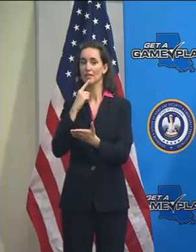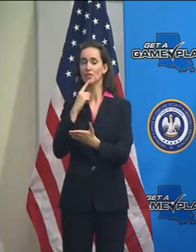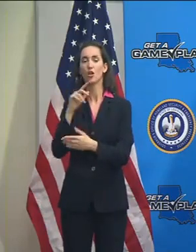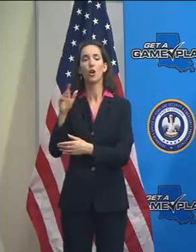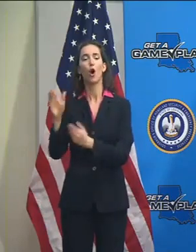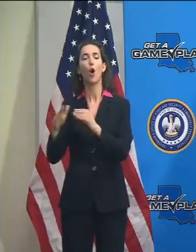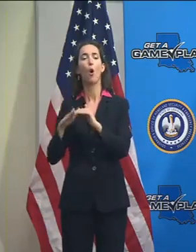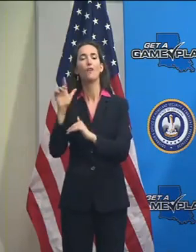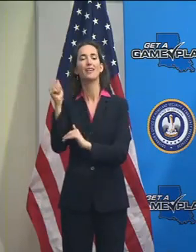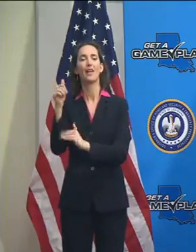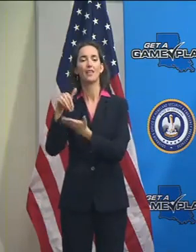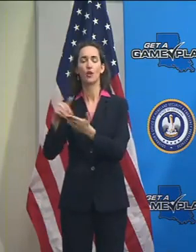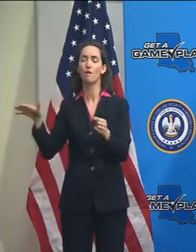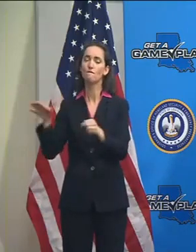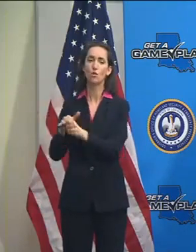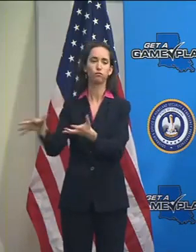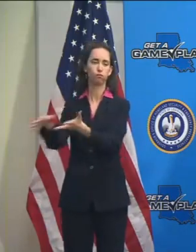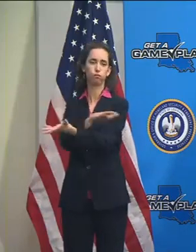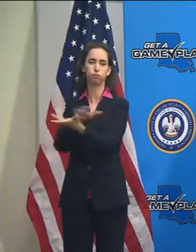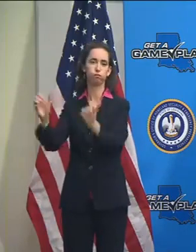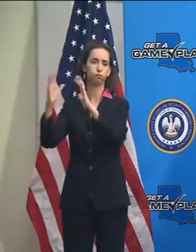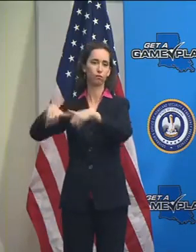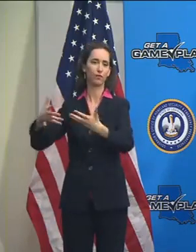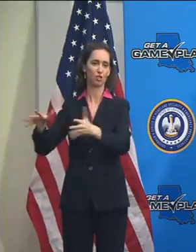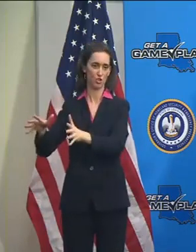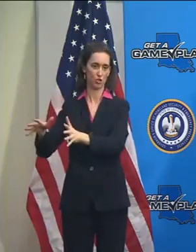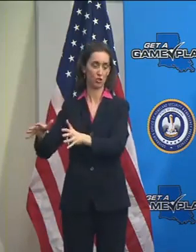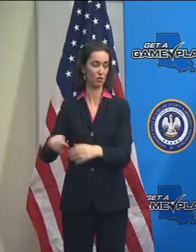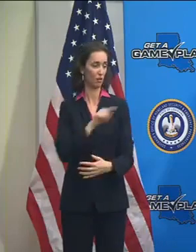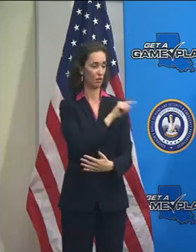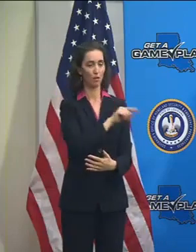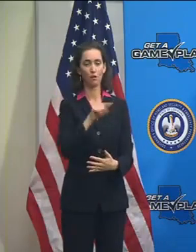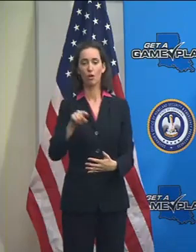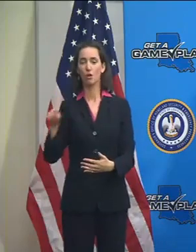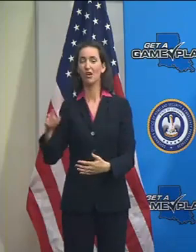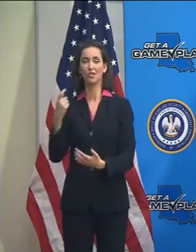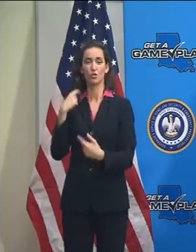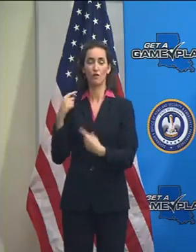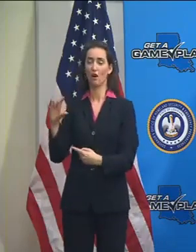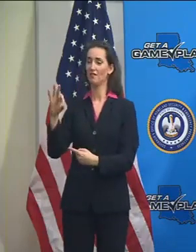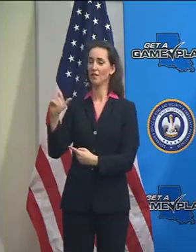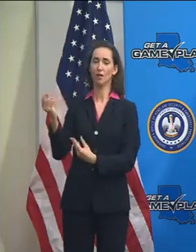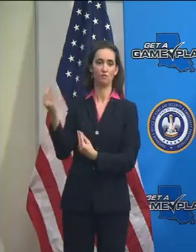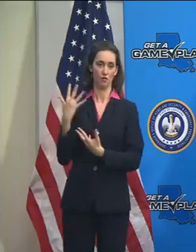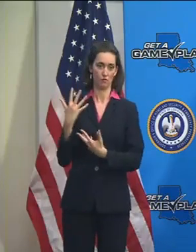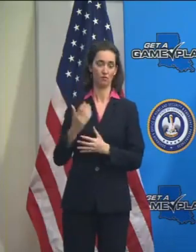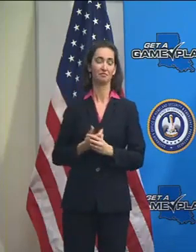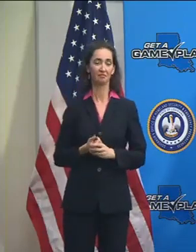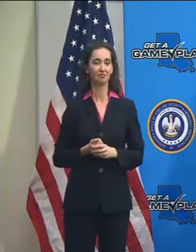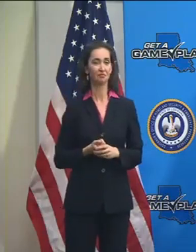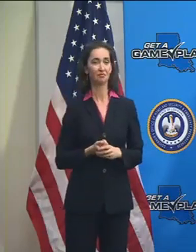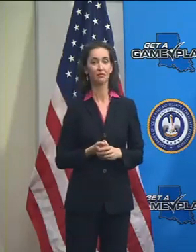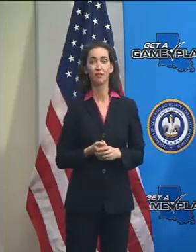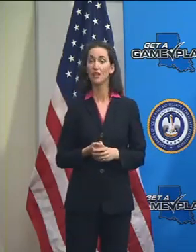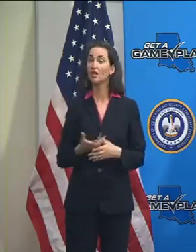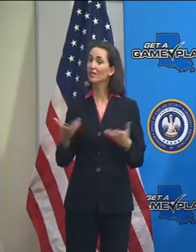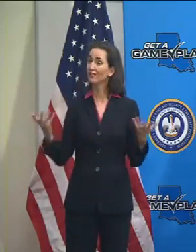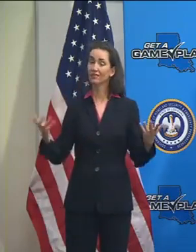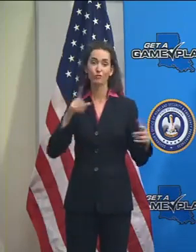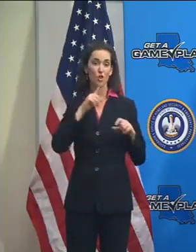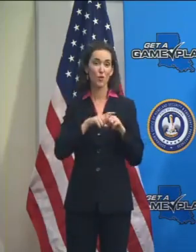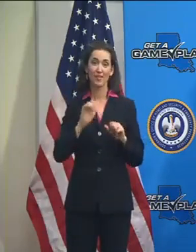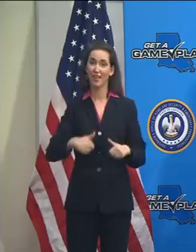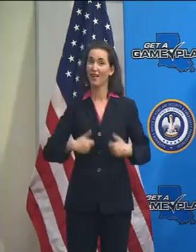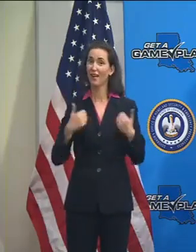completely destroyed. So those are the numbers that we currently have. And so this is the reality